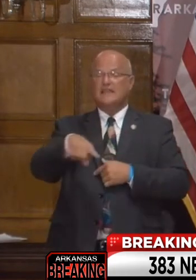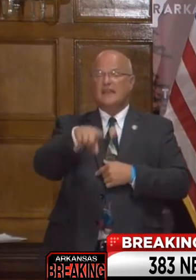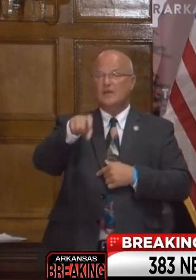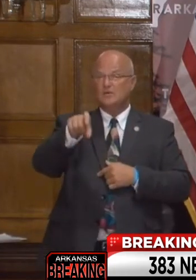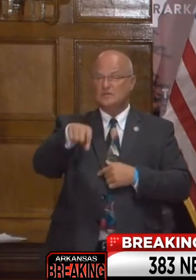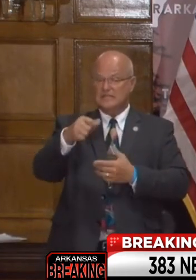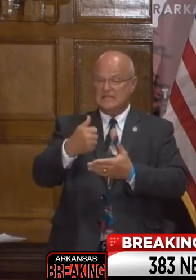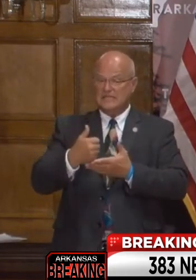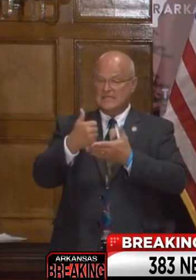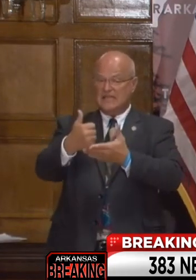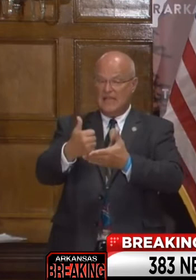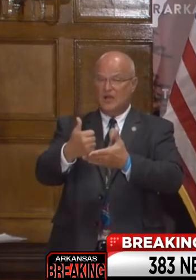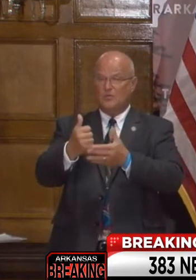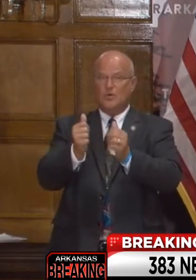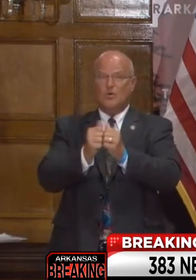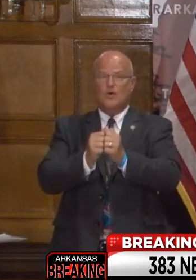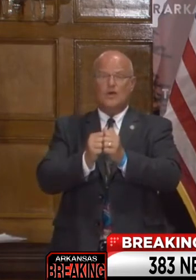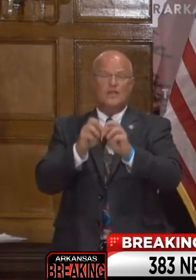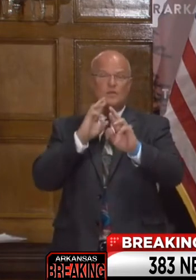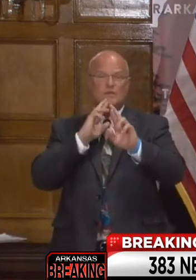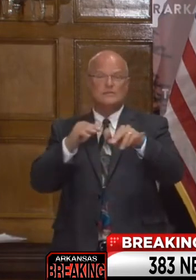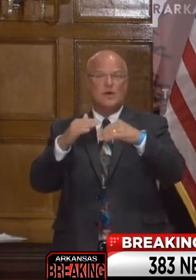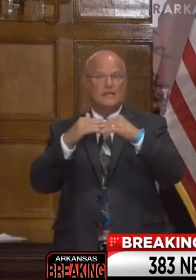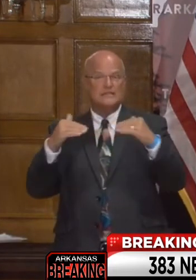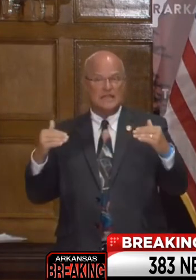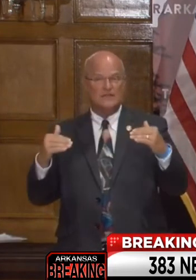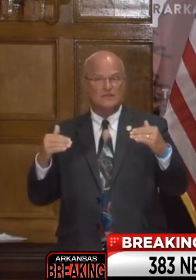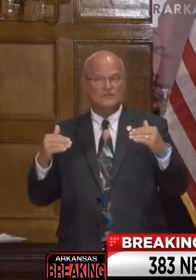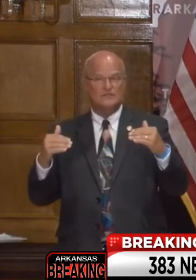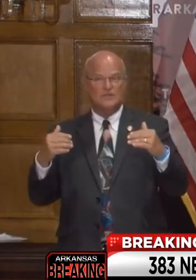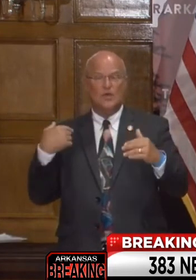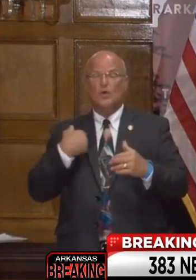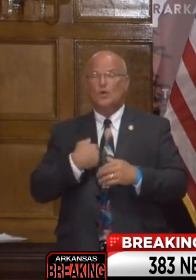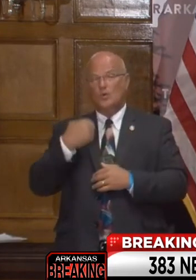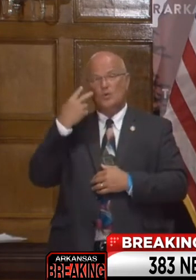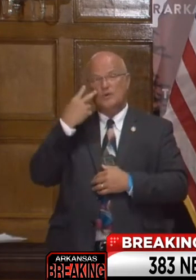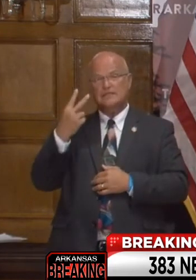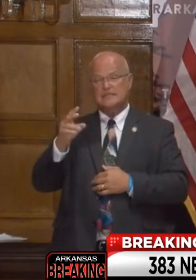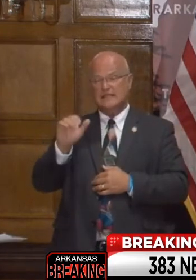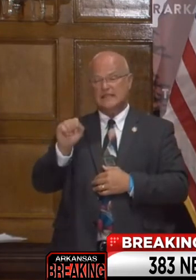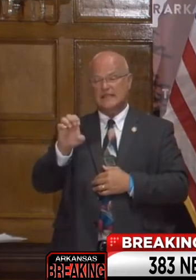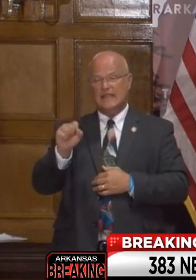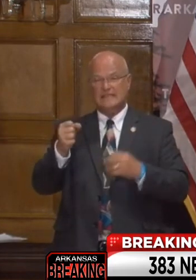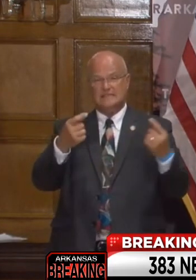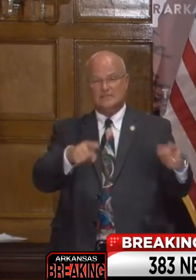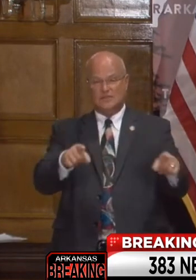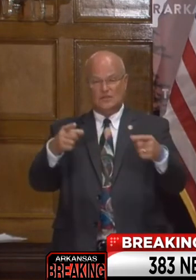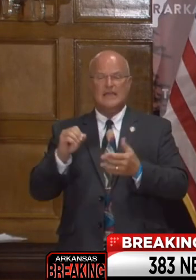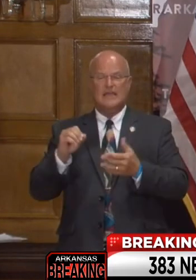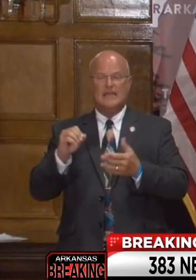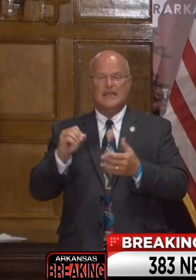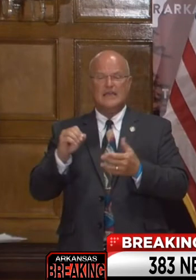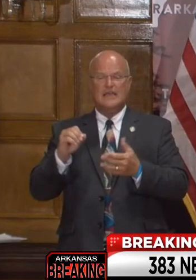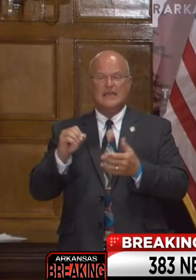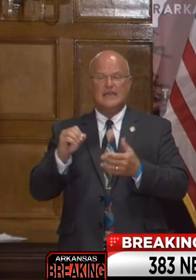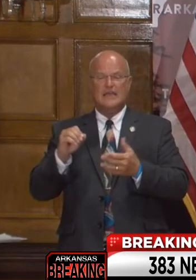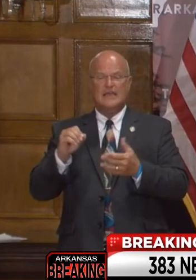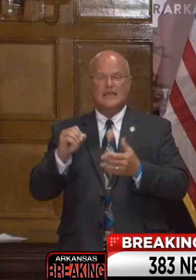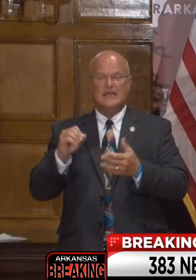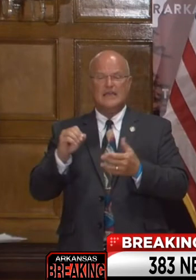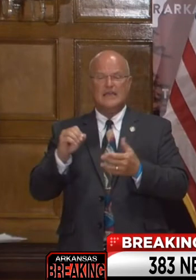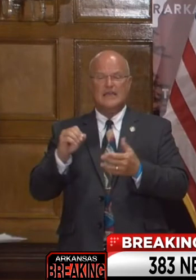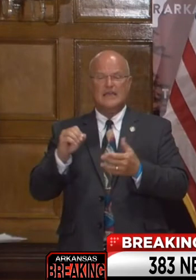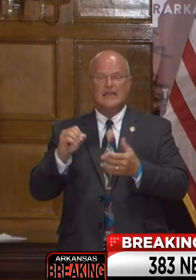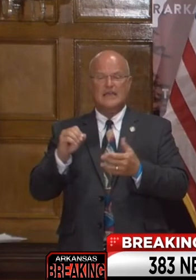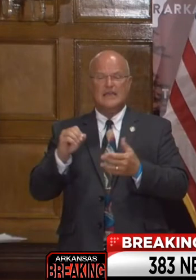help them with the response levels. So as we see the cases occur that are connected with the school district, they